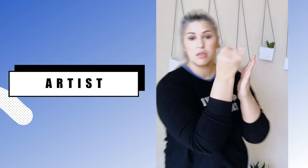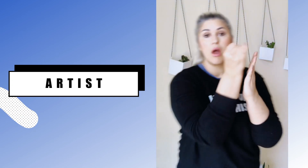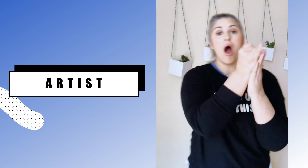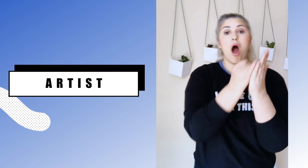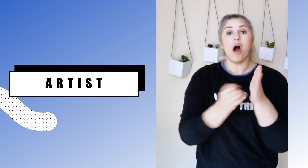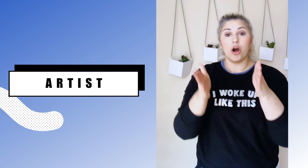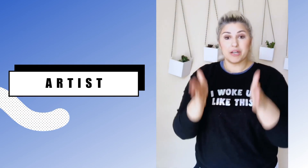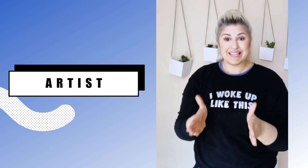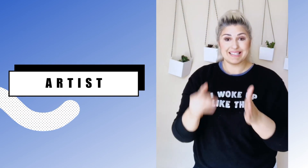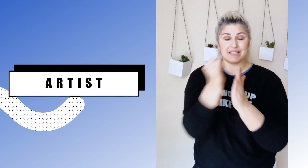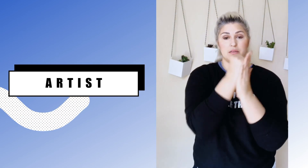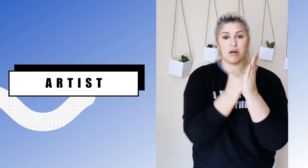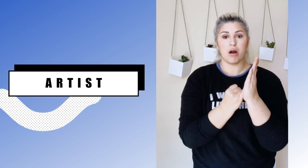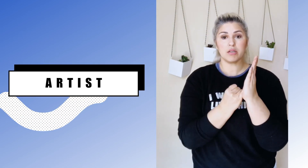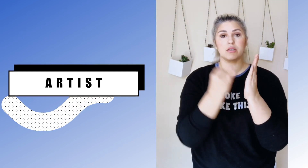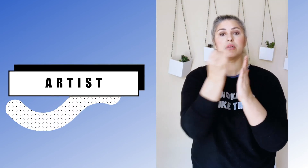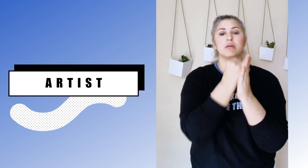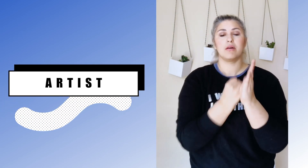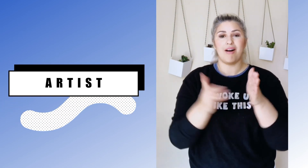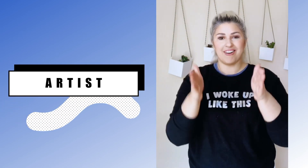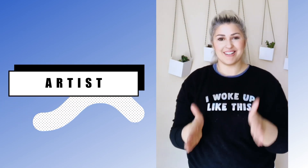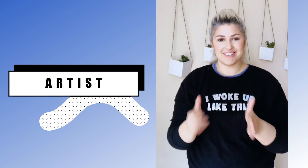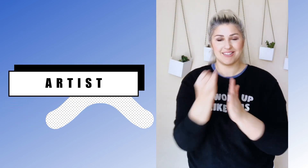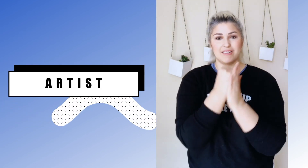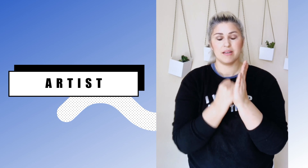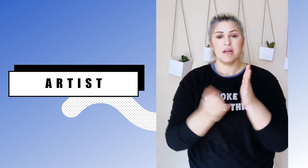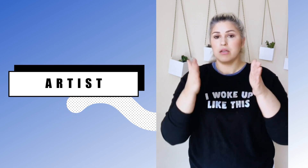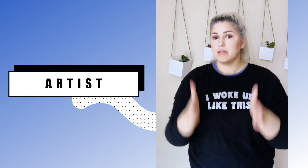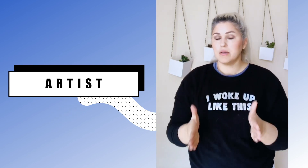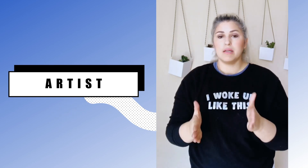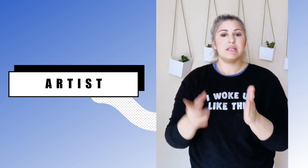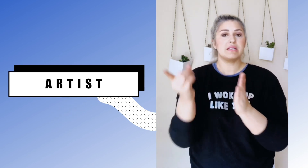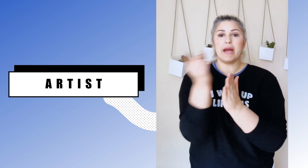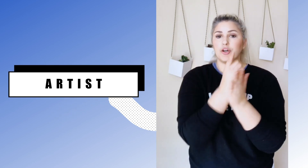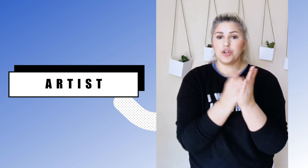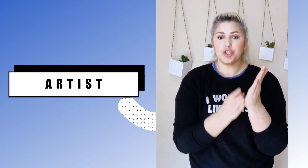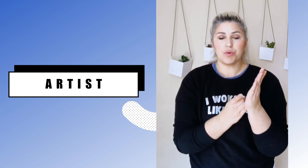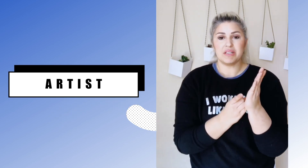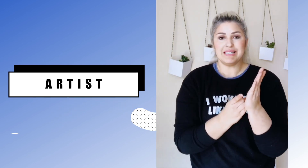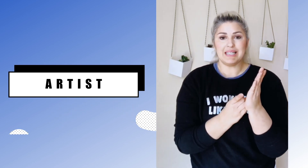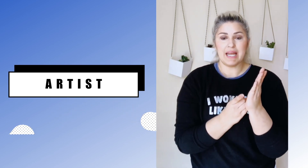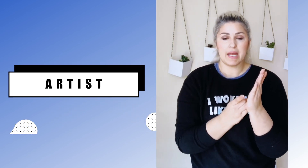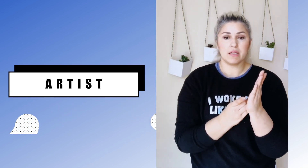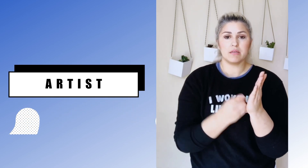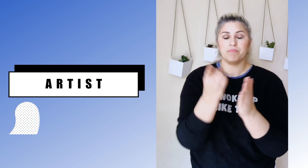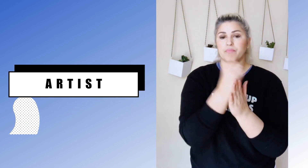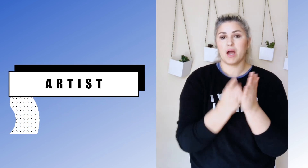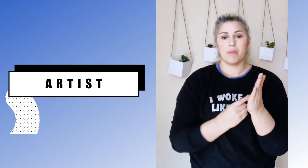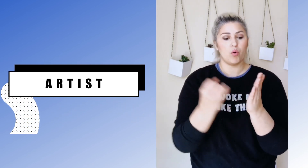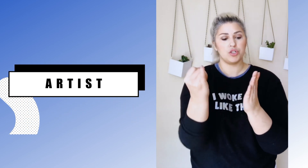Art, artist, art, artist. Designer, you can do it with a D